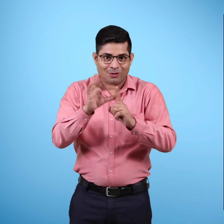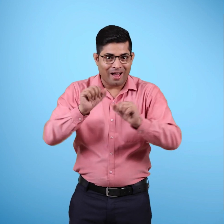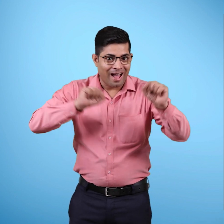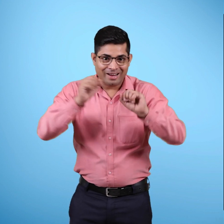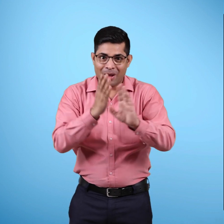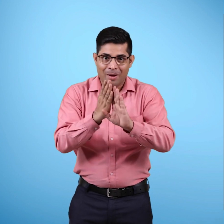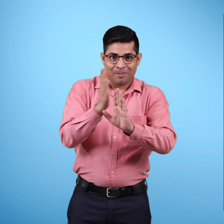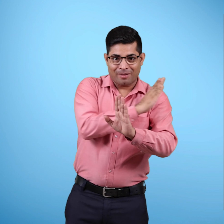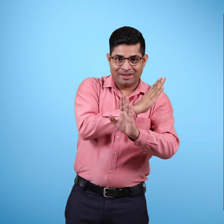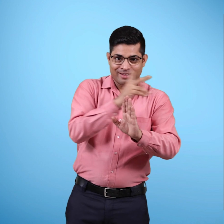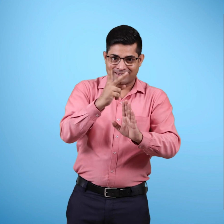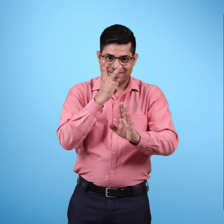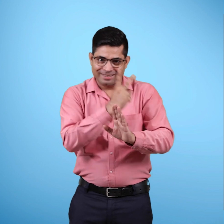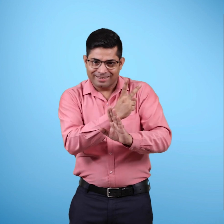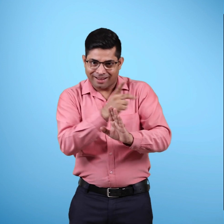In Table 7.2,